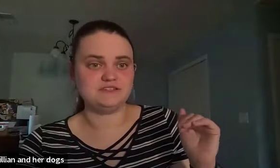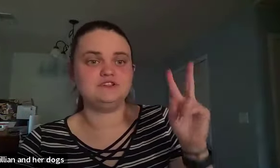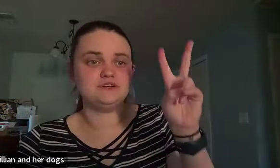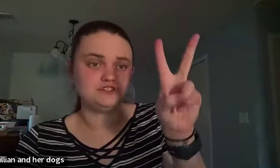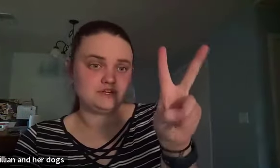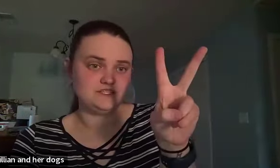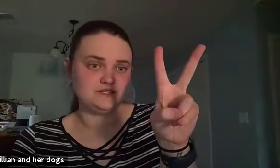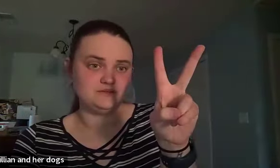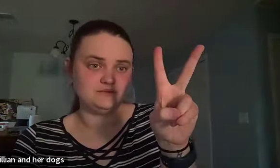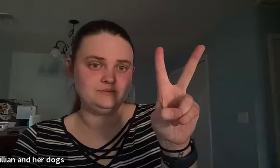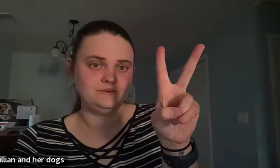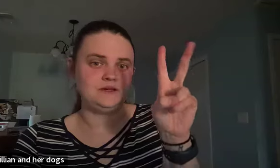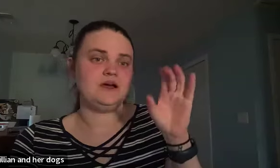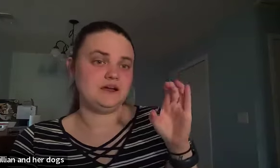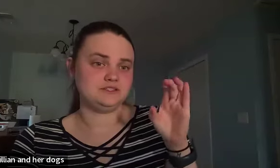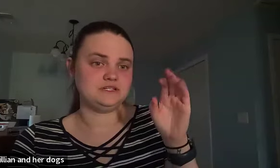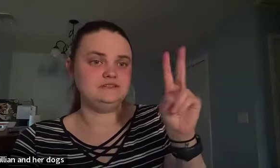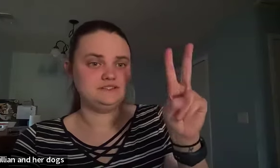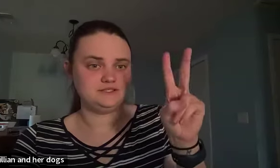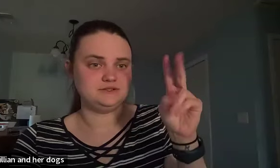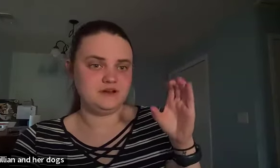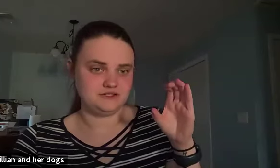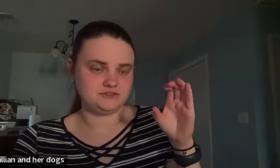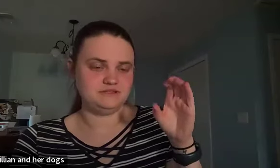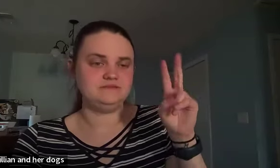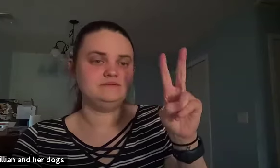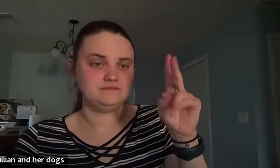So 200 is going to be 200, 200,